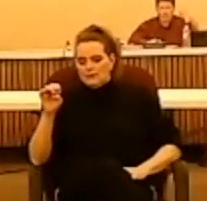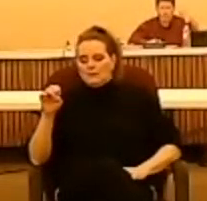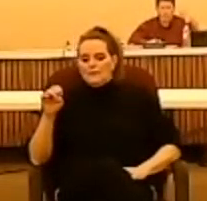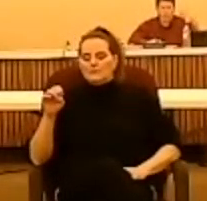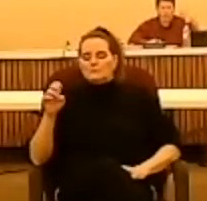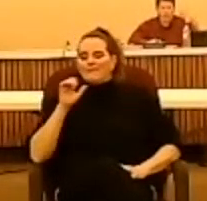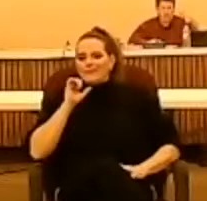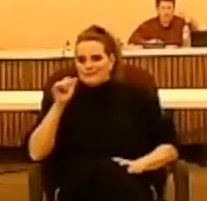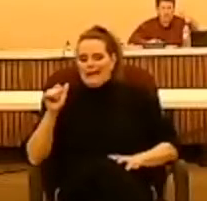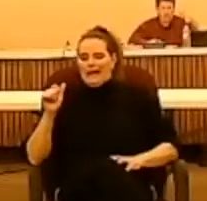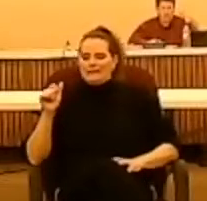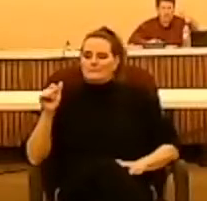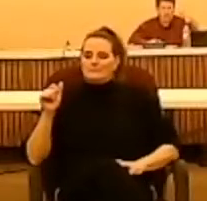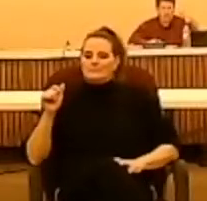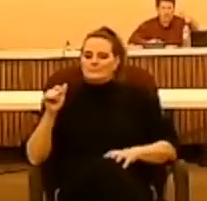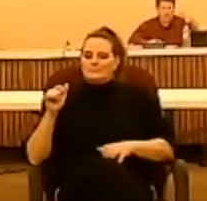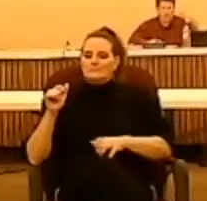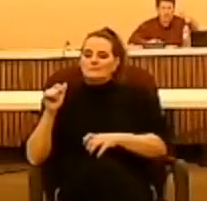we removed from